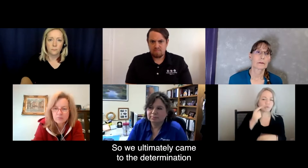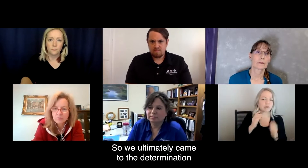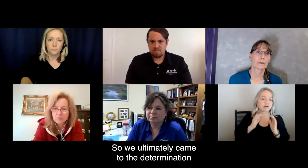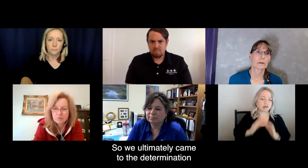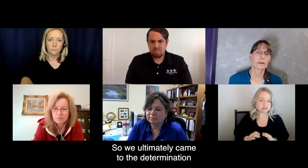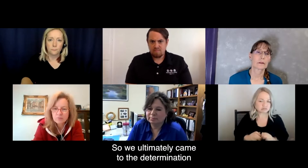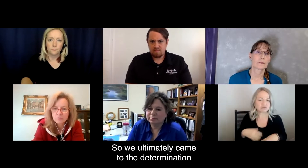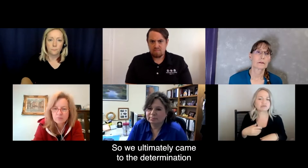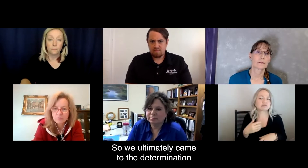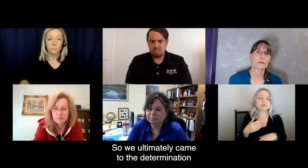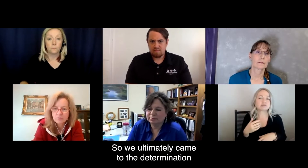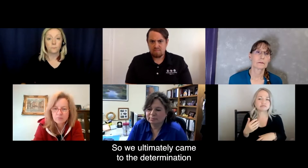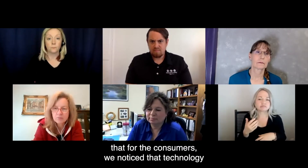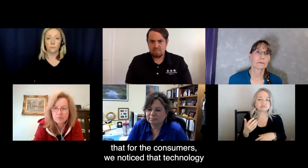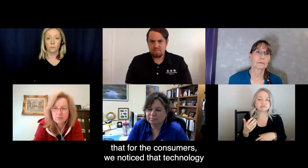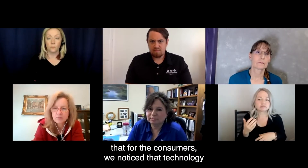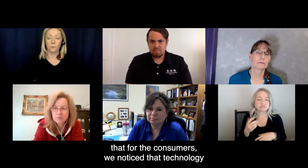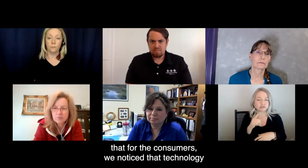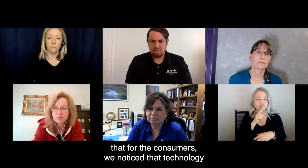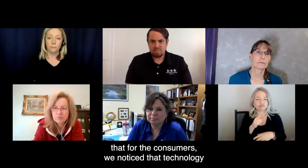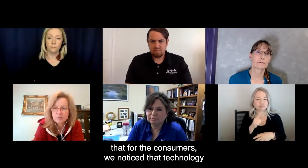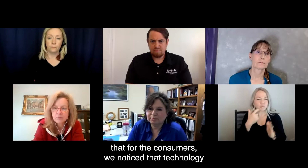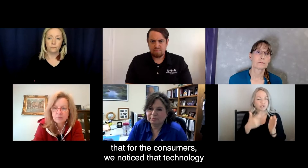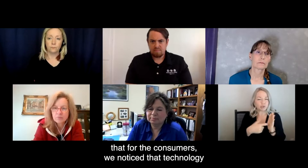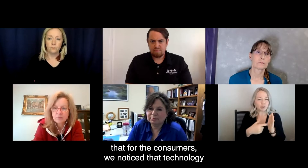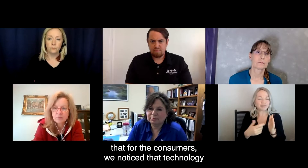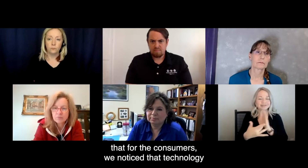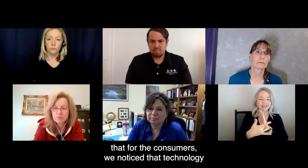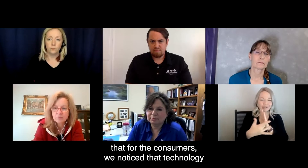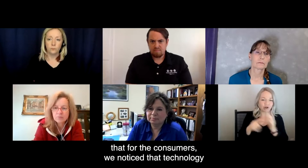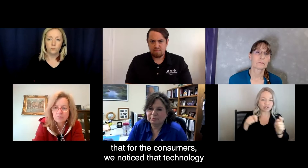we ultimately came to the determination that for the consumers,